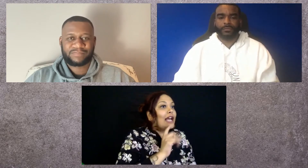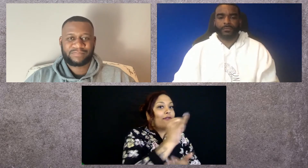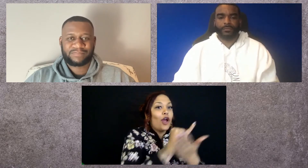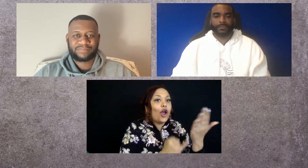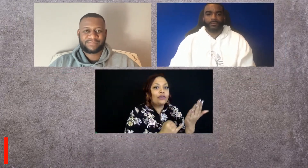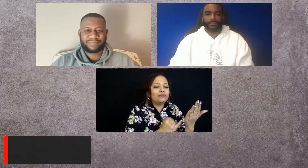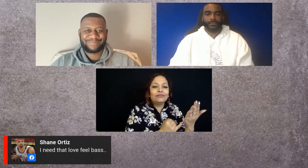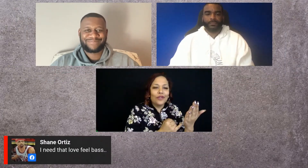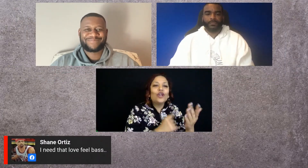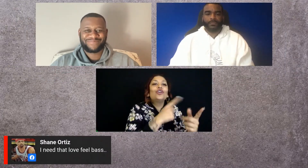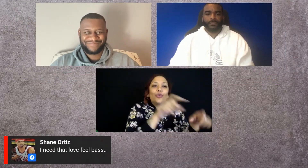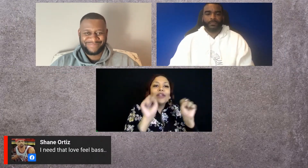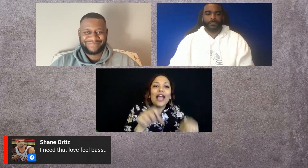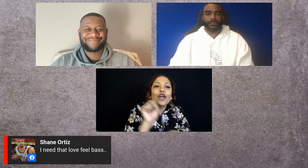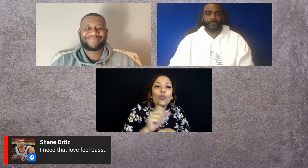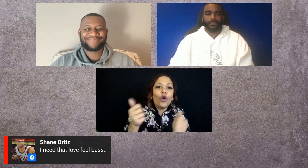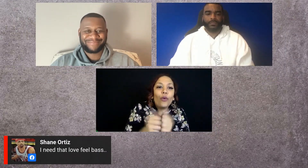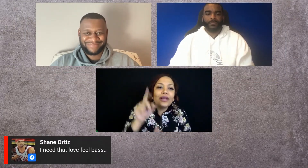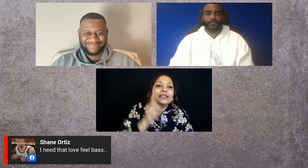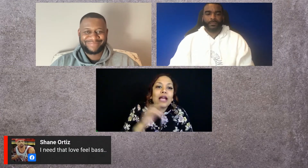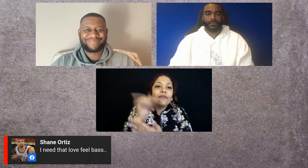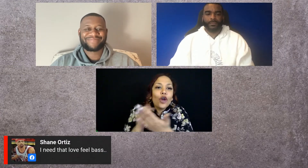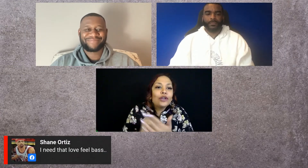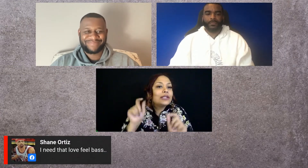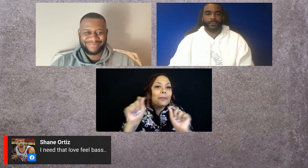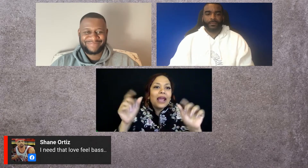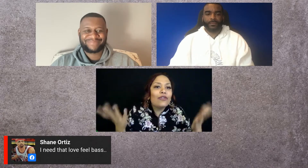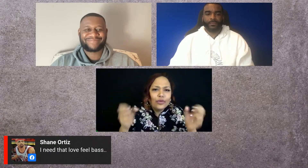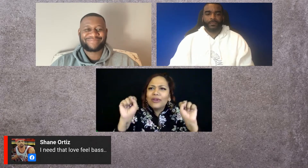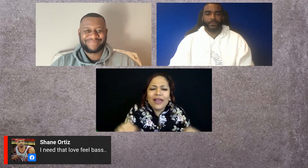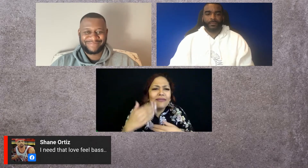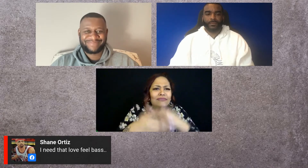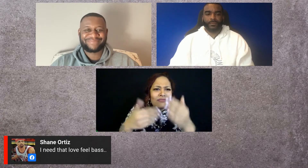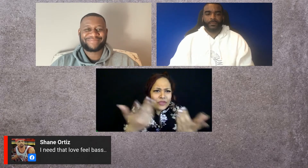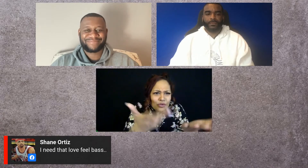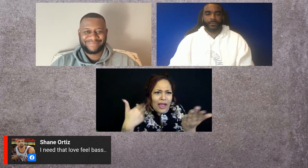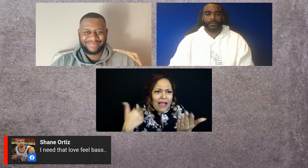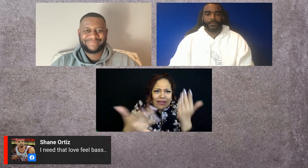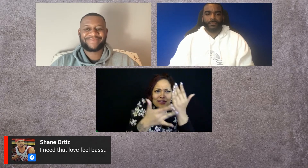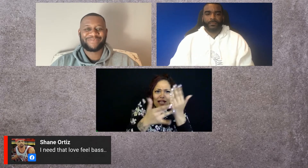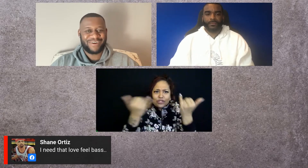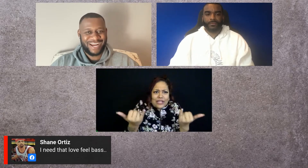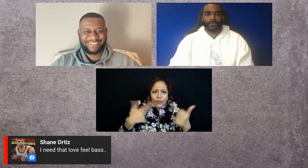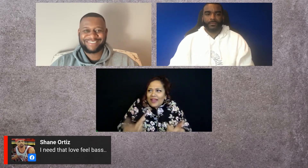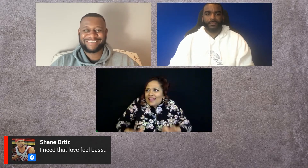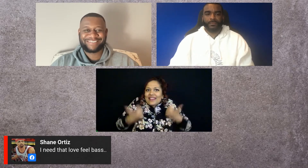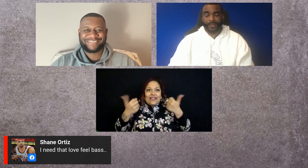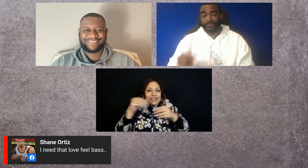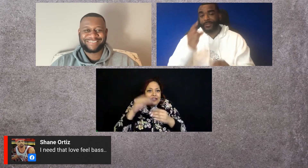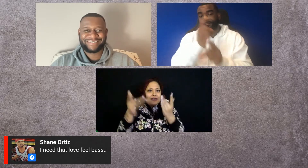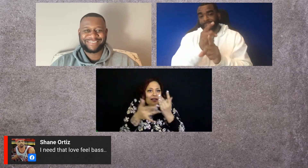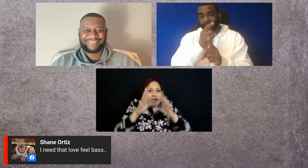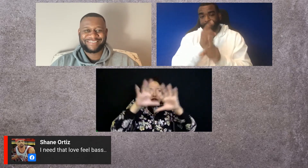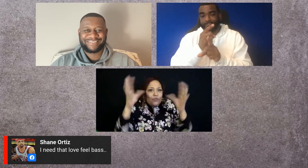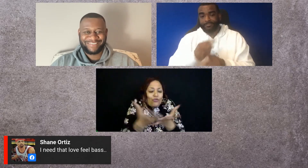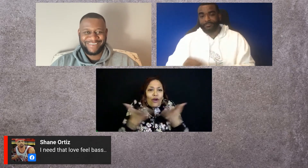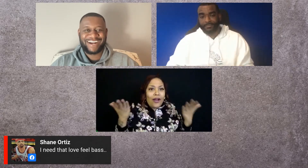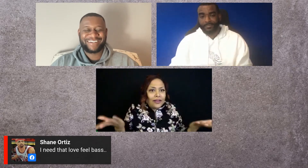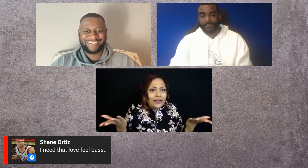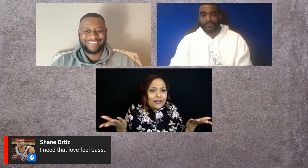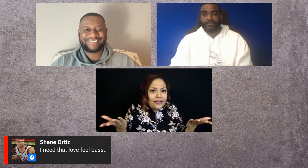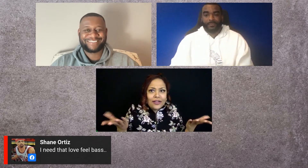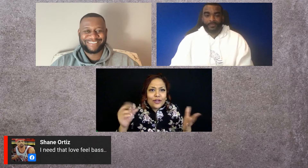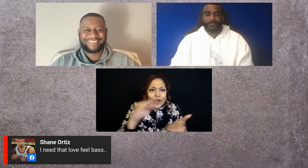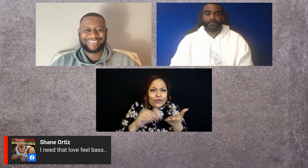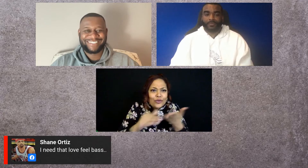don't even have an excuse. With your deaf artist, you can work with a deaf artist, period. Right. You have the technology now.